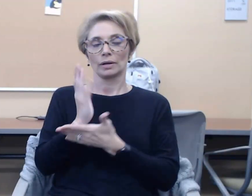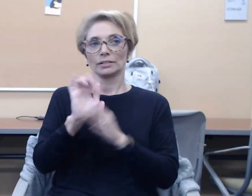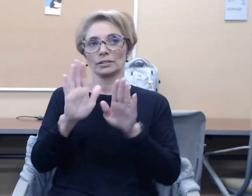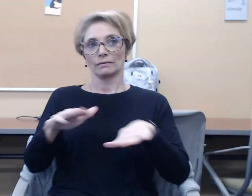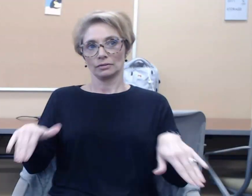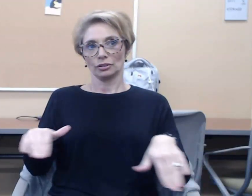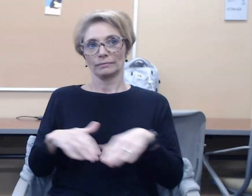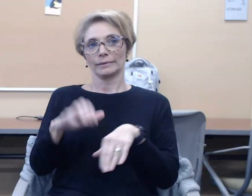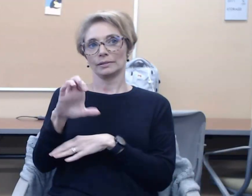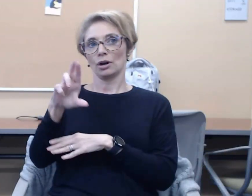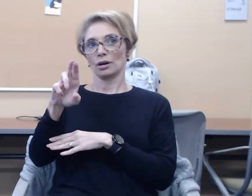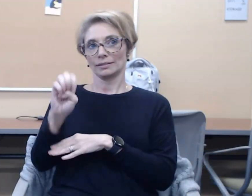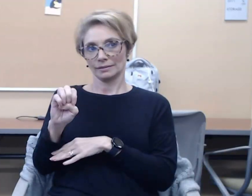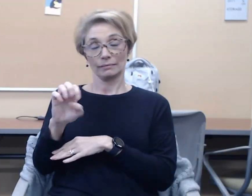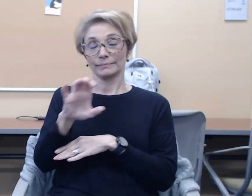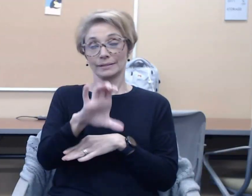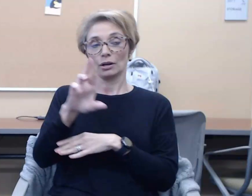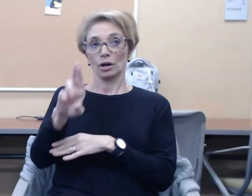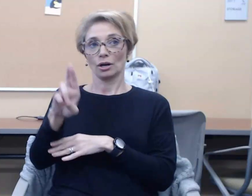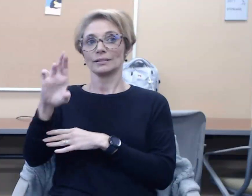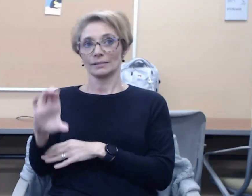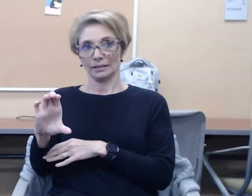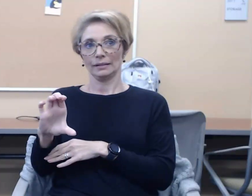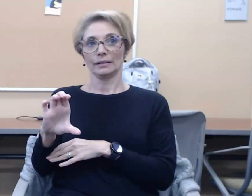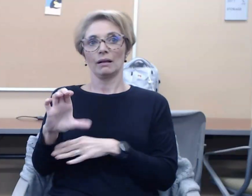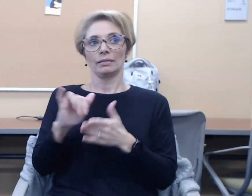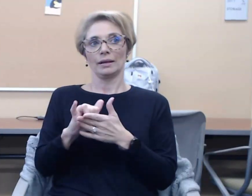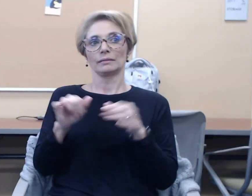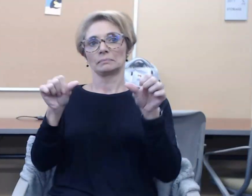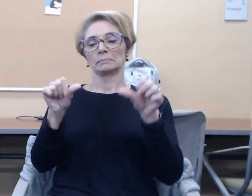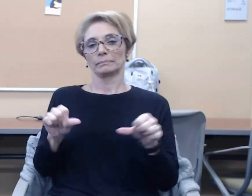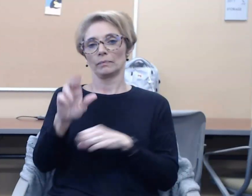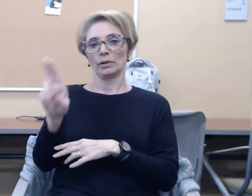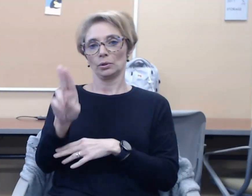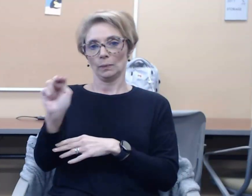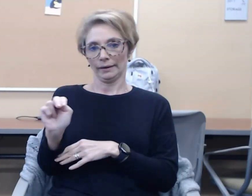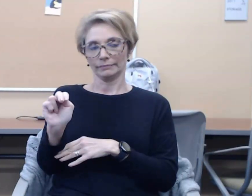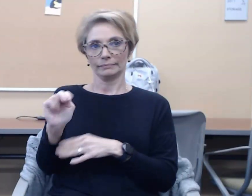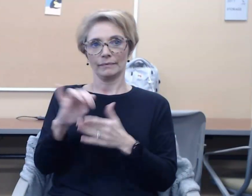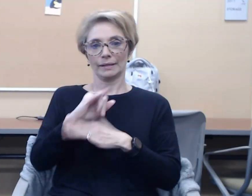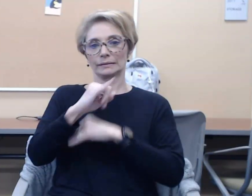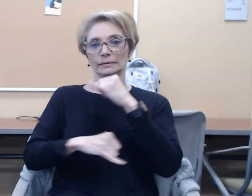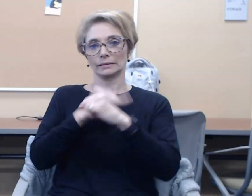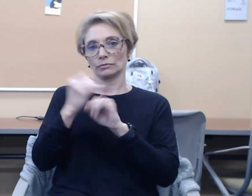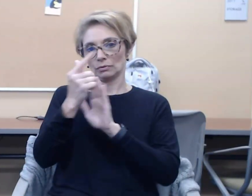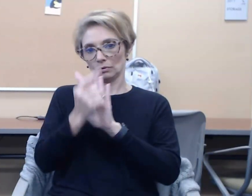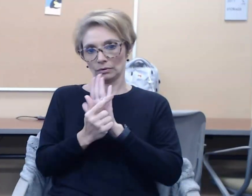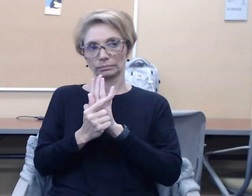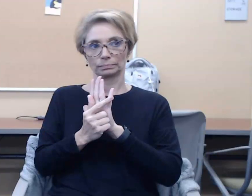CRC efforts, which are funded and hosted by the United Nations. So it's an international law, not just our